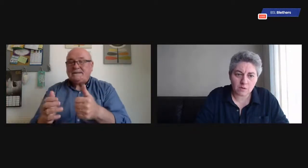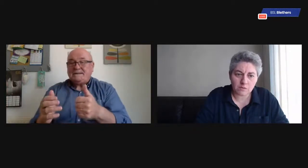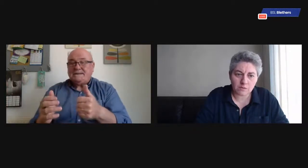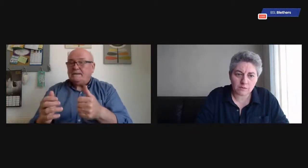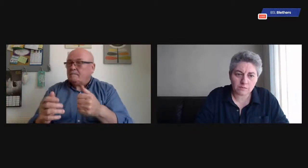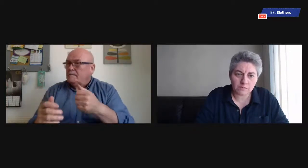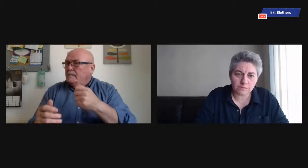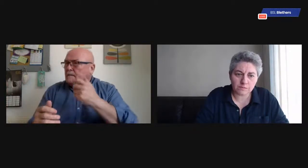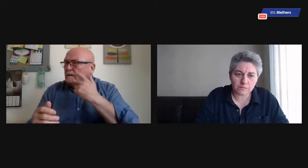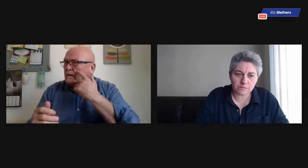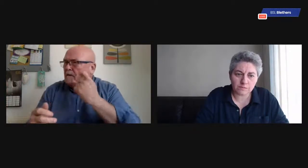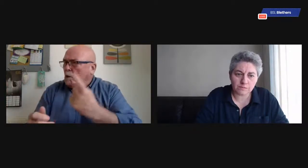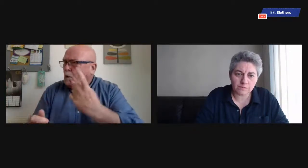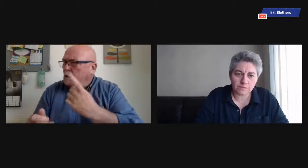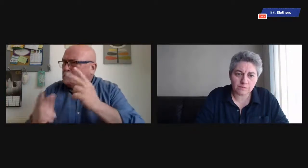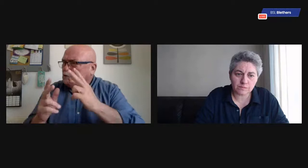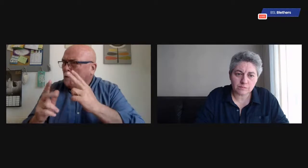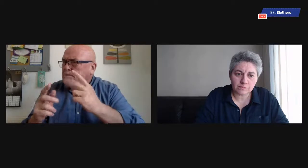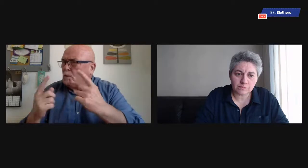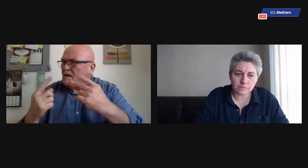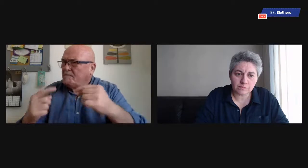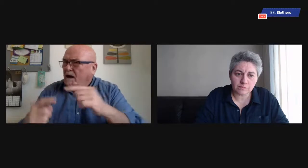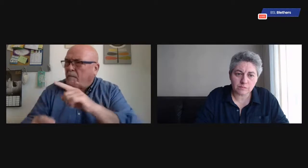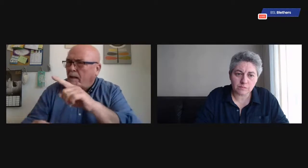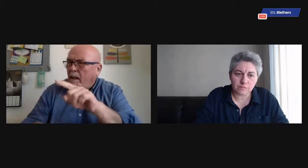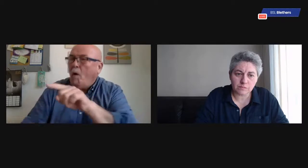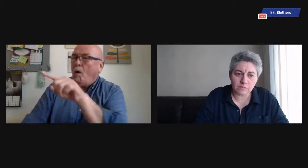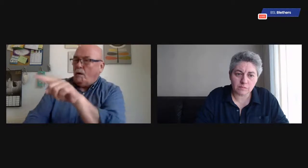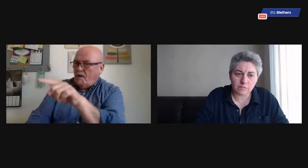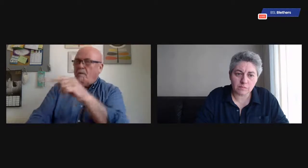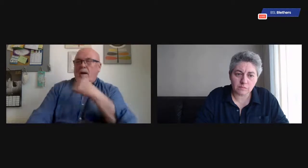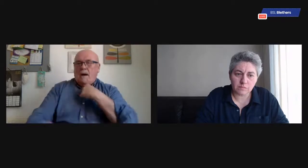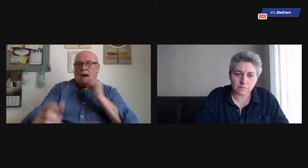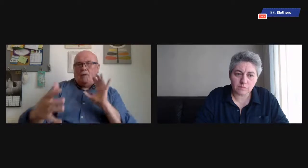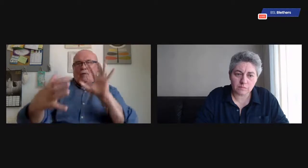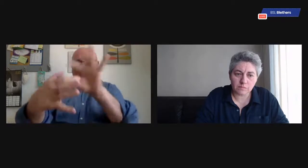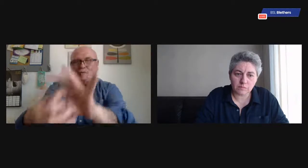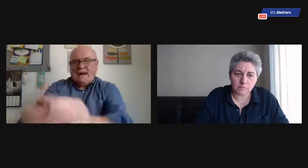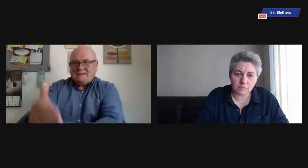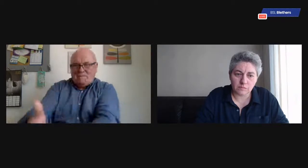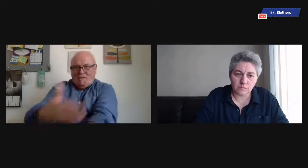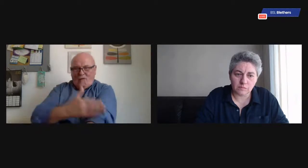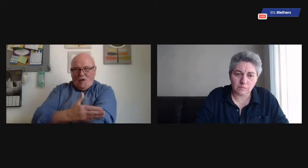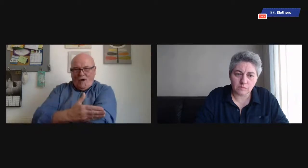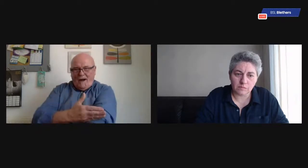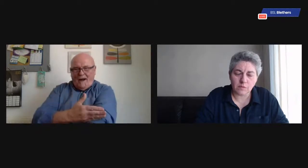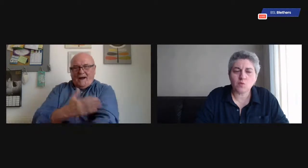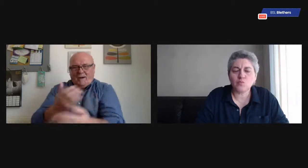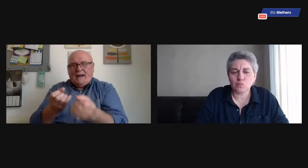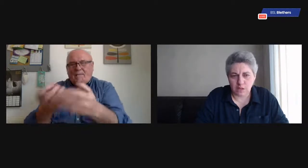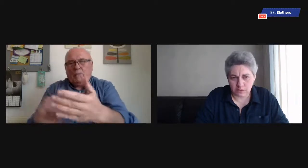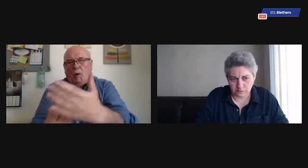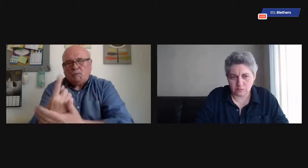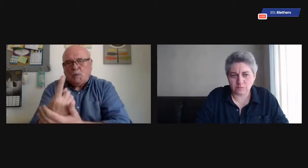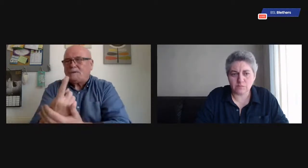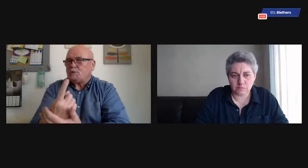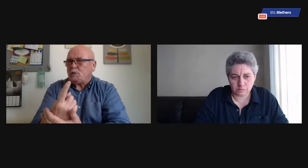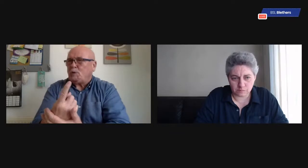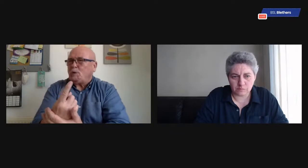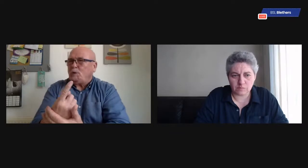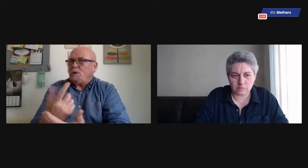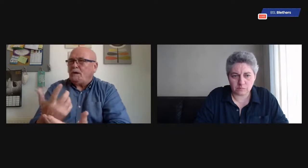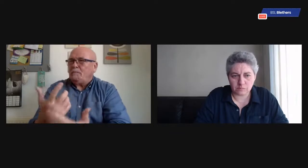that's what happens. And most of the time, if it's, I will look for certain interpreters